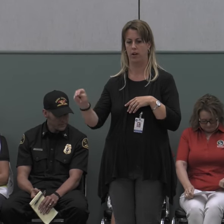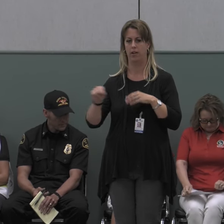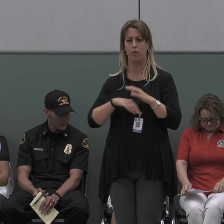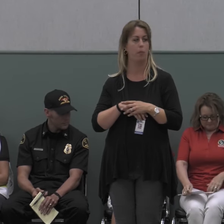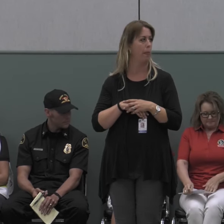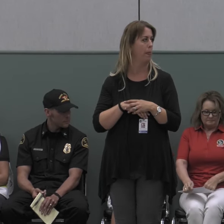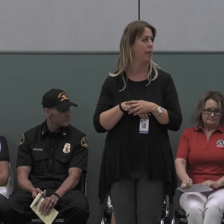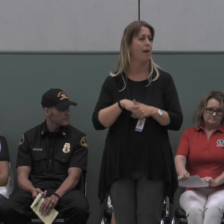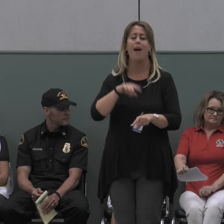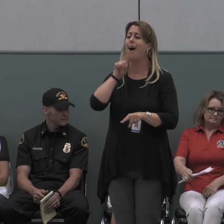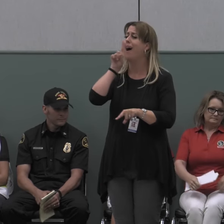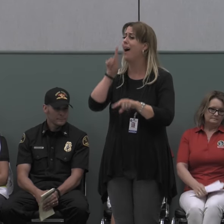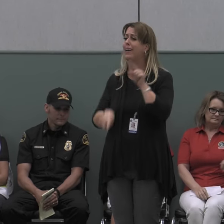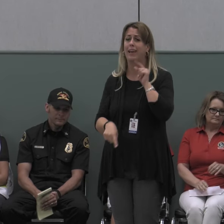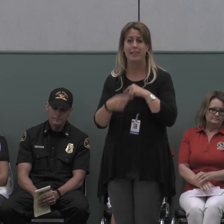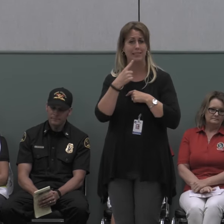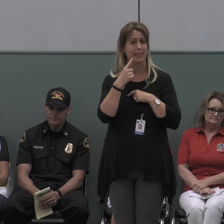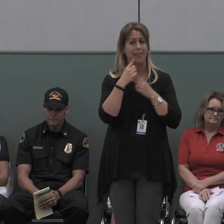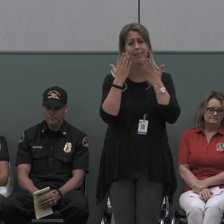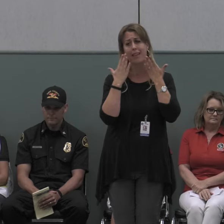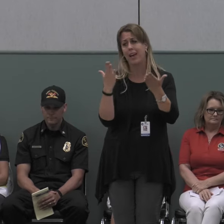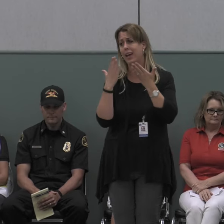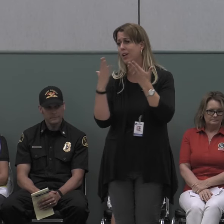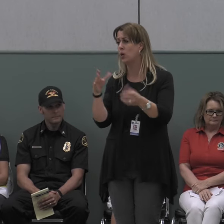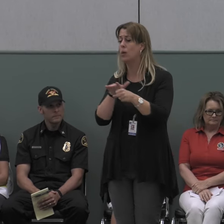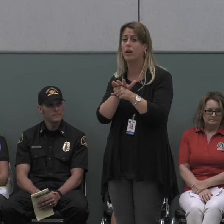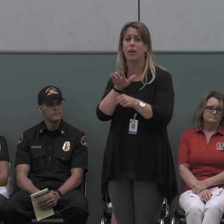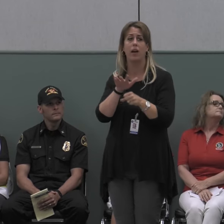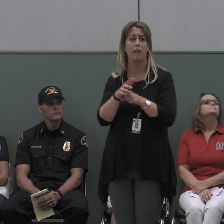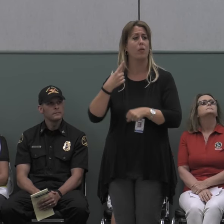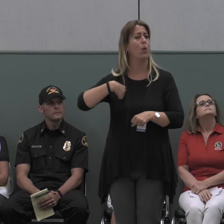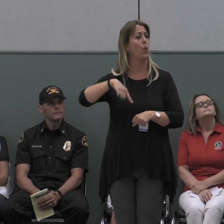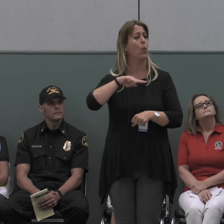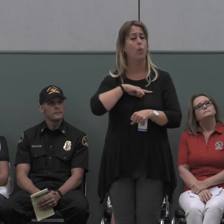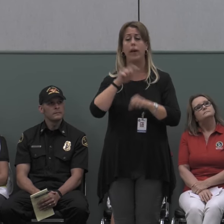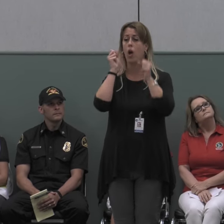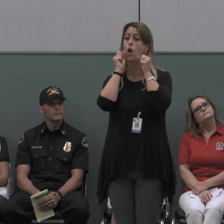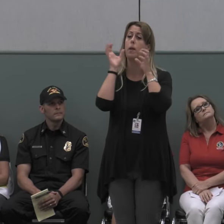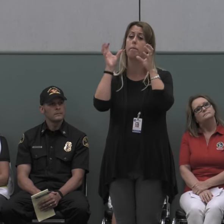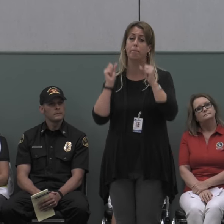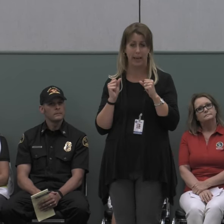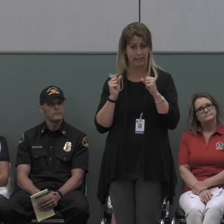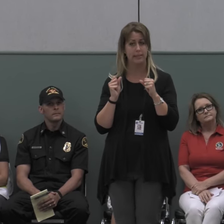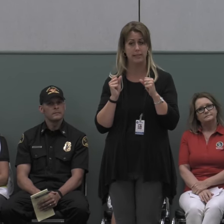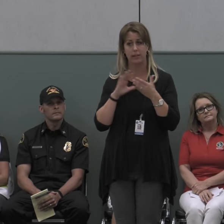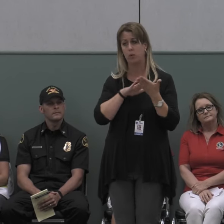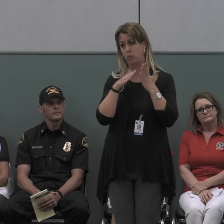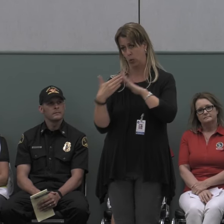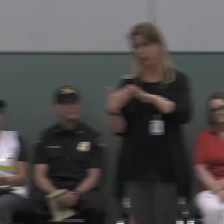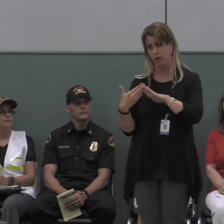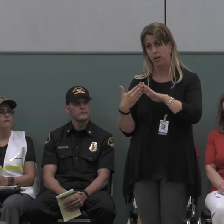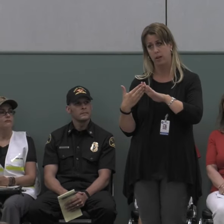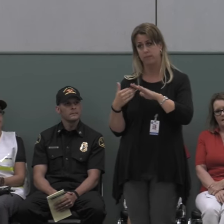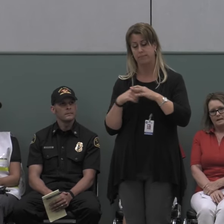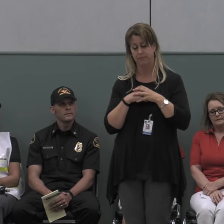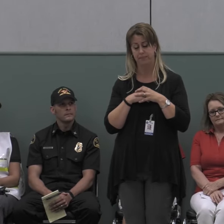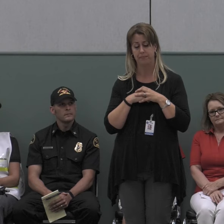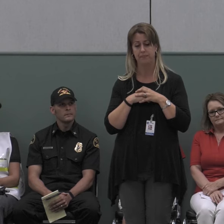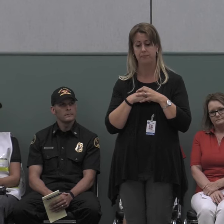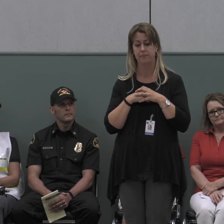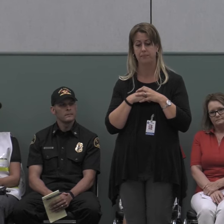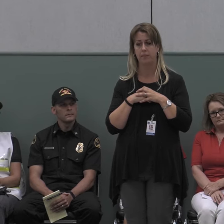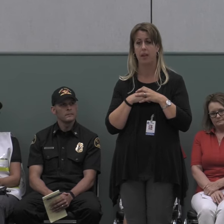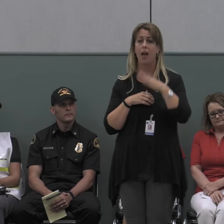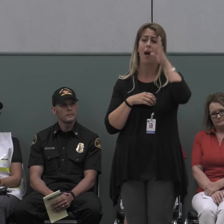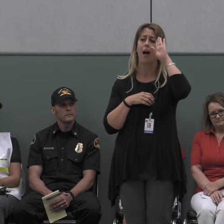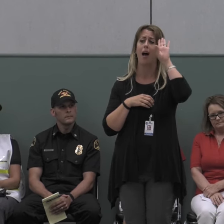I can't say thank you enough. We are an amazing community. I know what most of